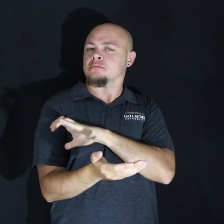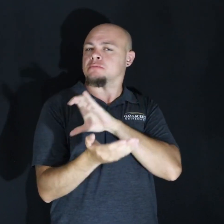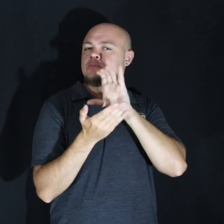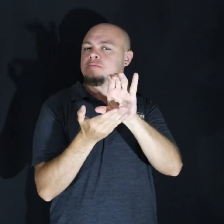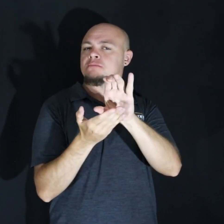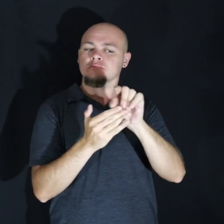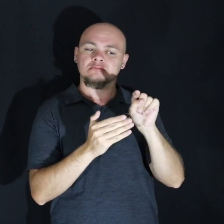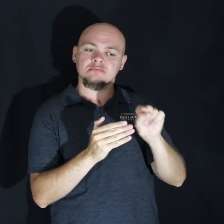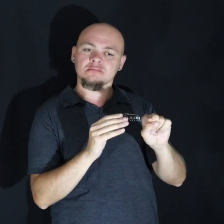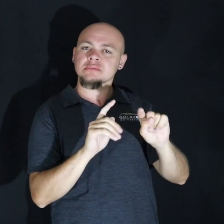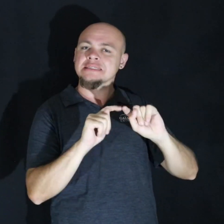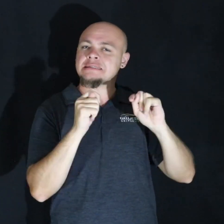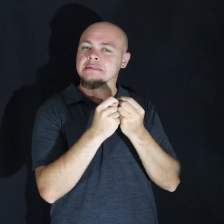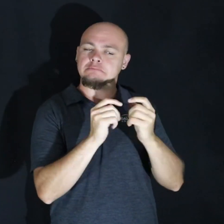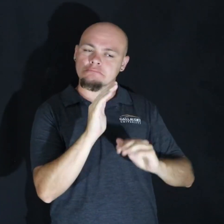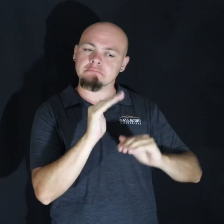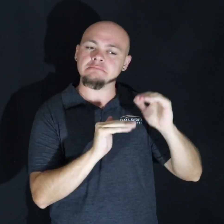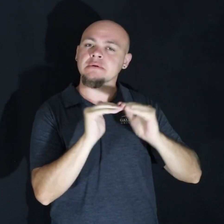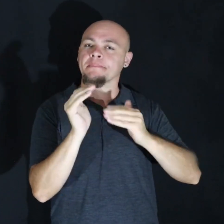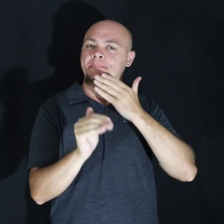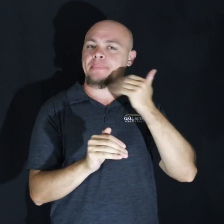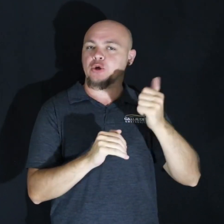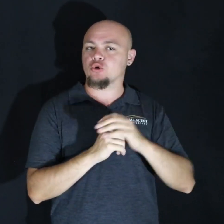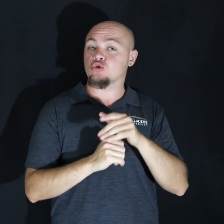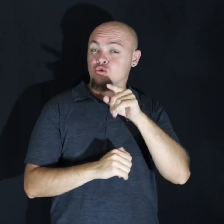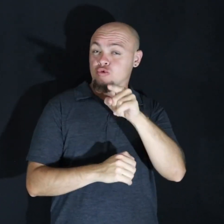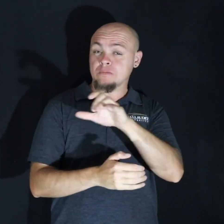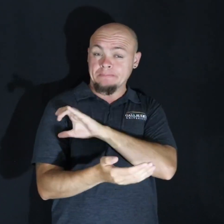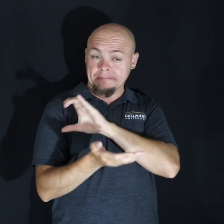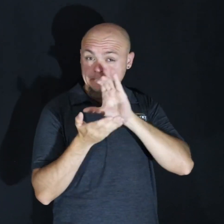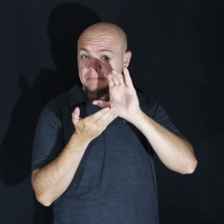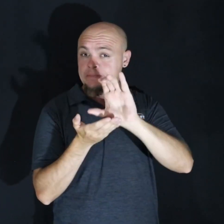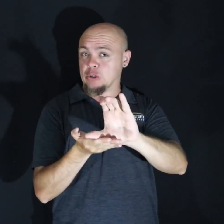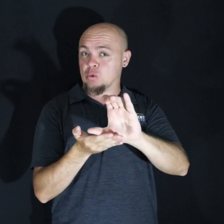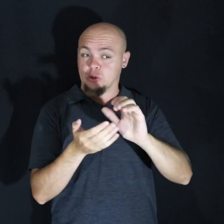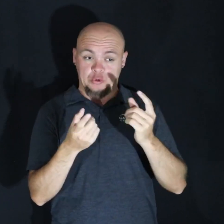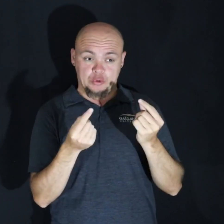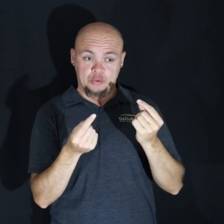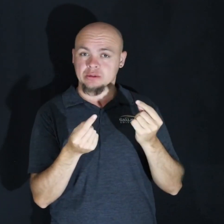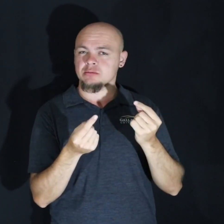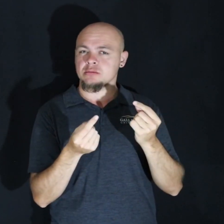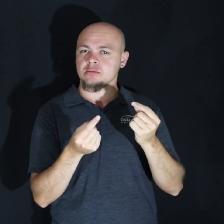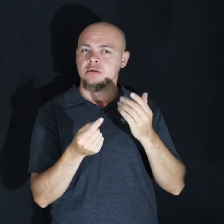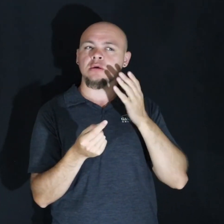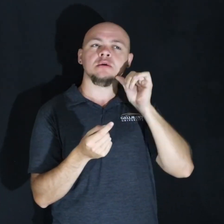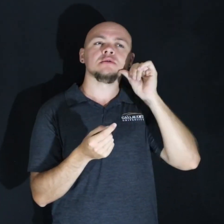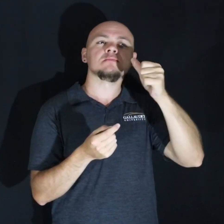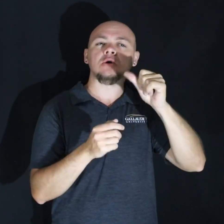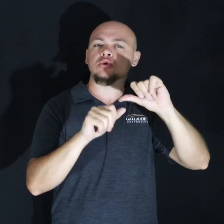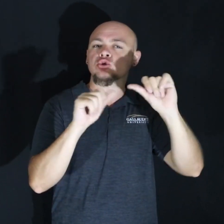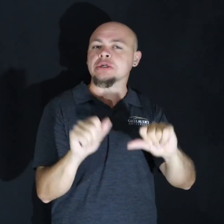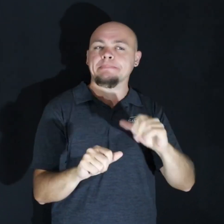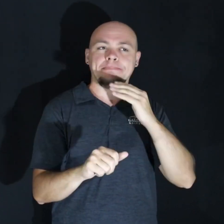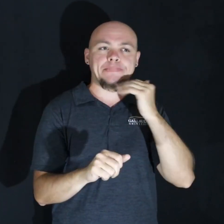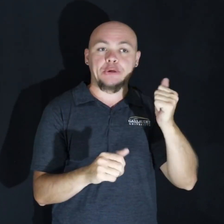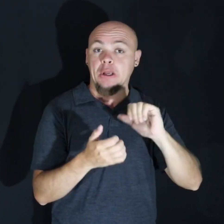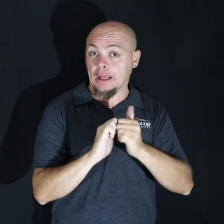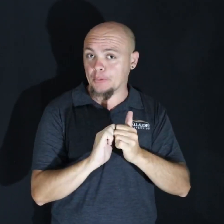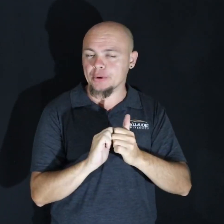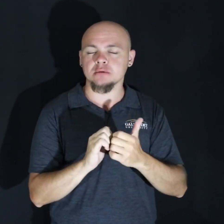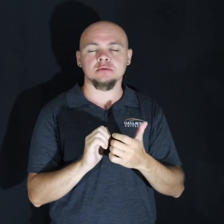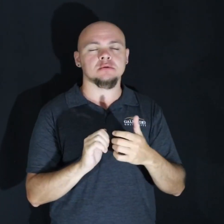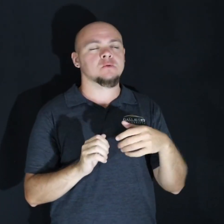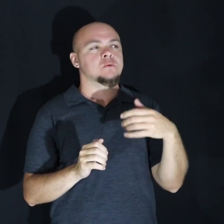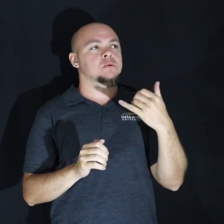to build better teams. You have the power to shape a better tomorrow, because with the